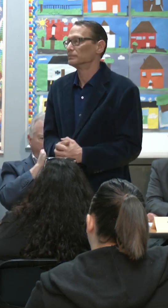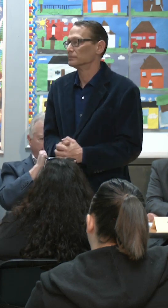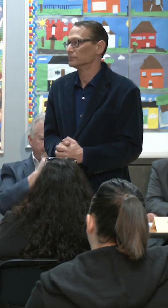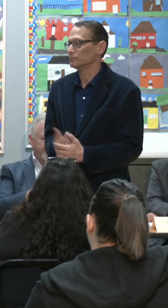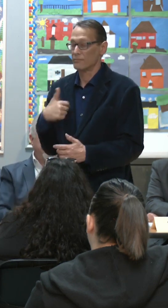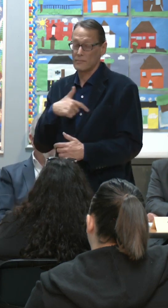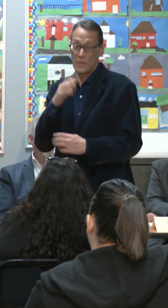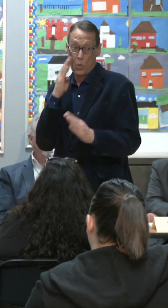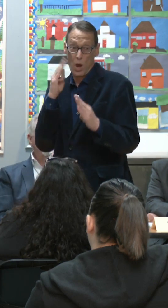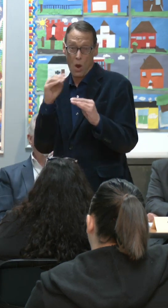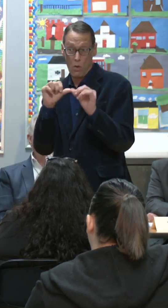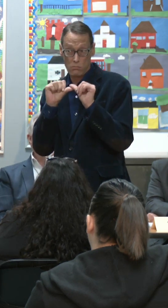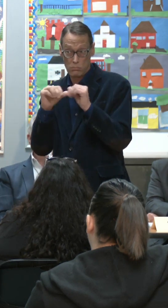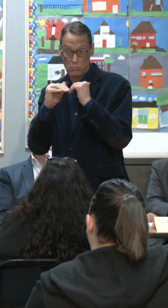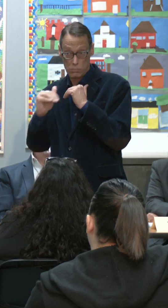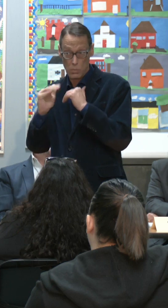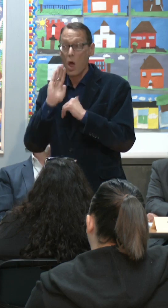You gotta stand right here.